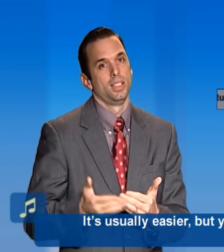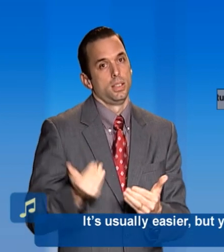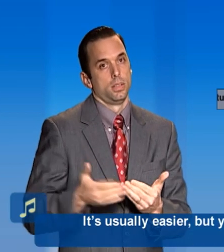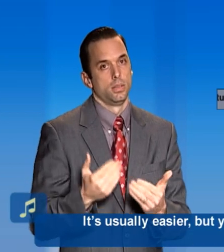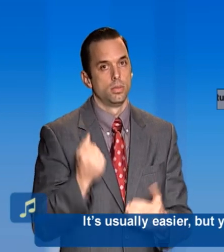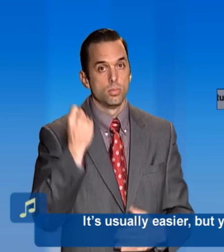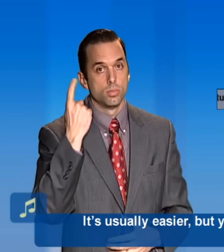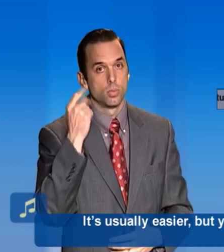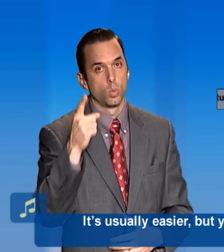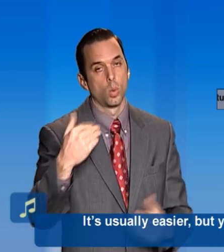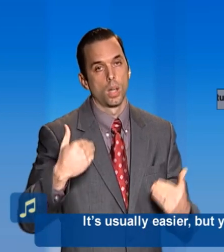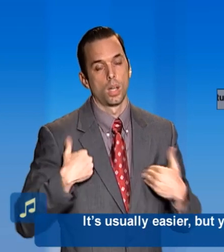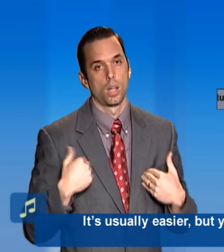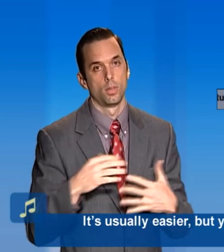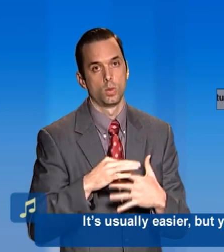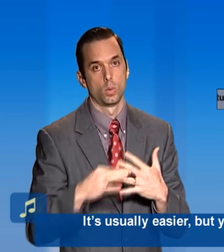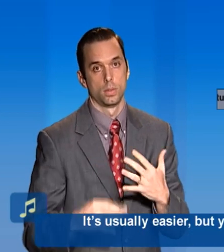It's usually easier, but you have a choice.